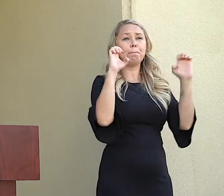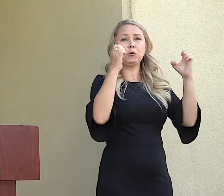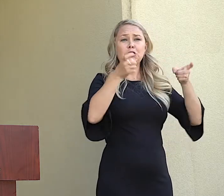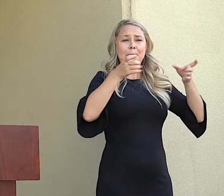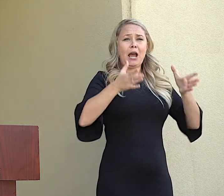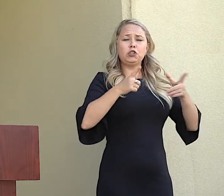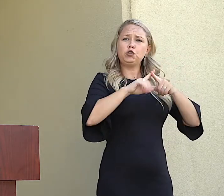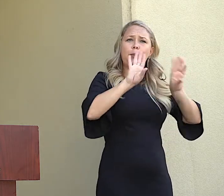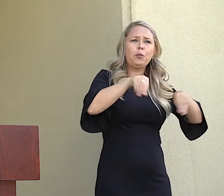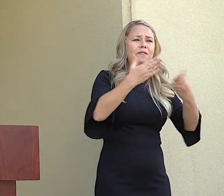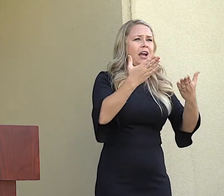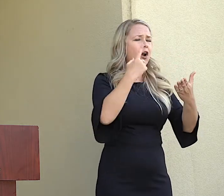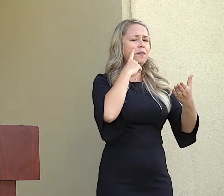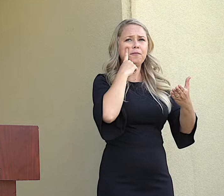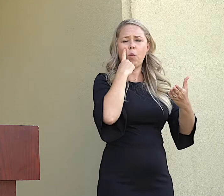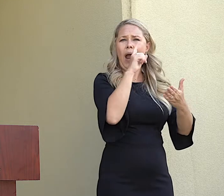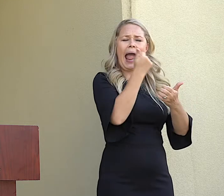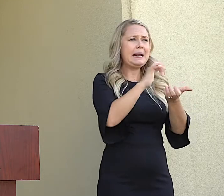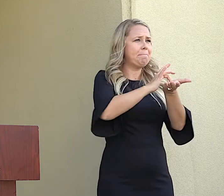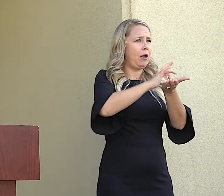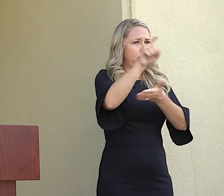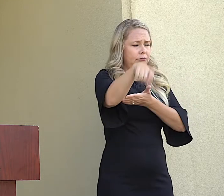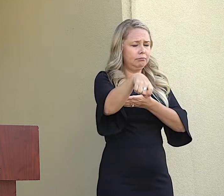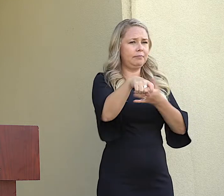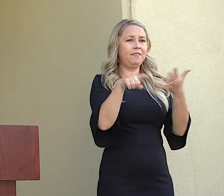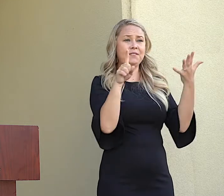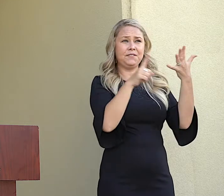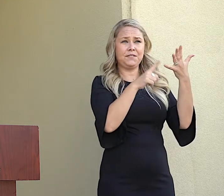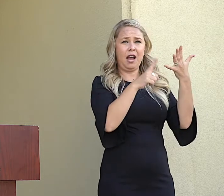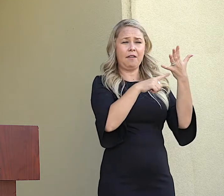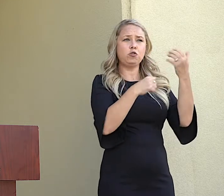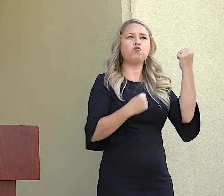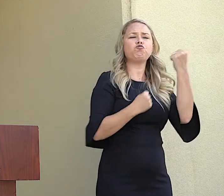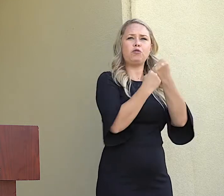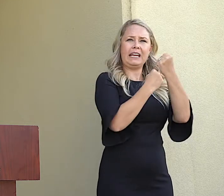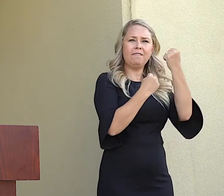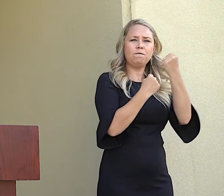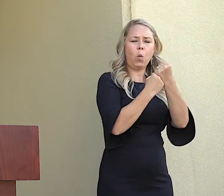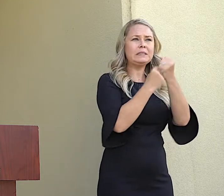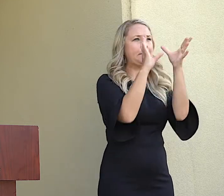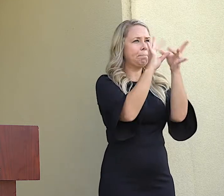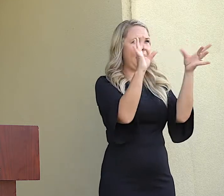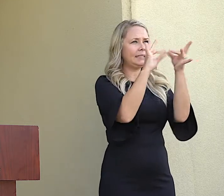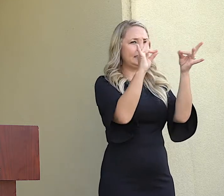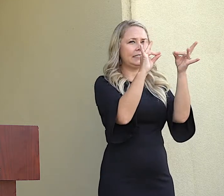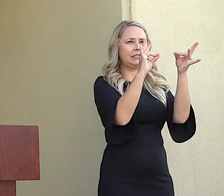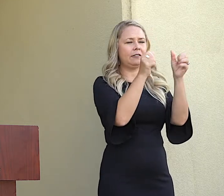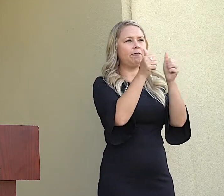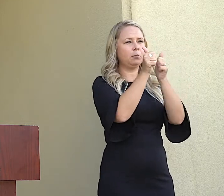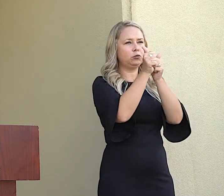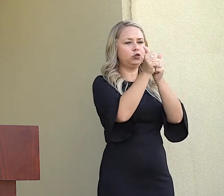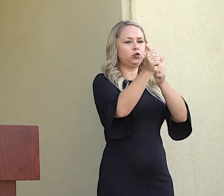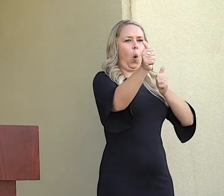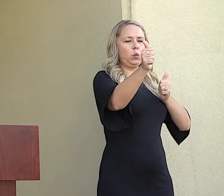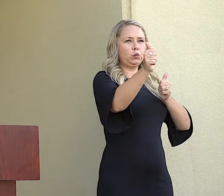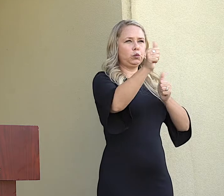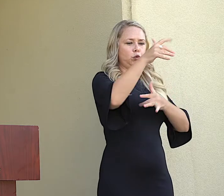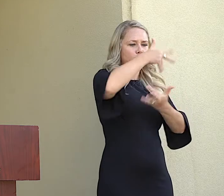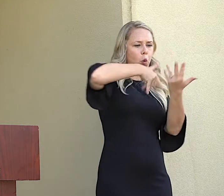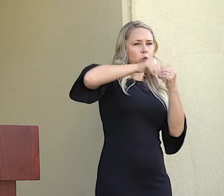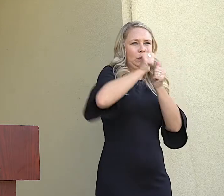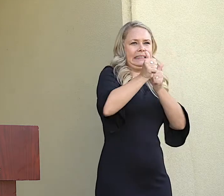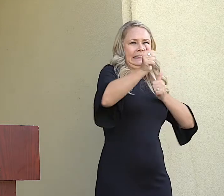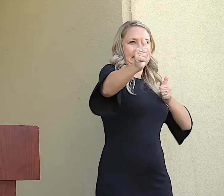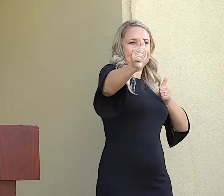prepare for any needed medical surge. And 5, reinforcing messaging around social distancing.